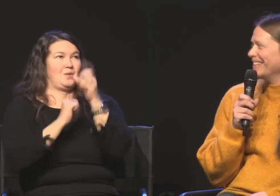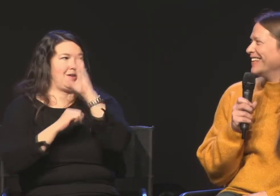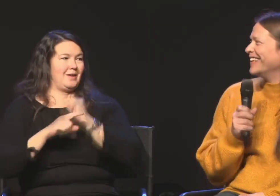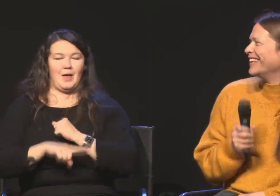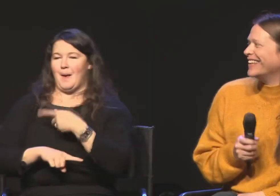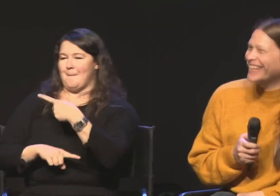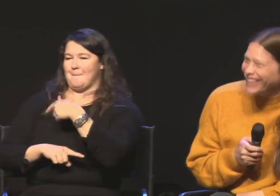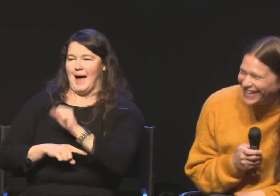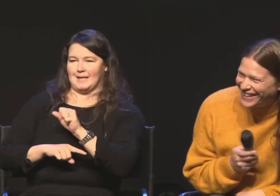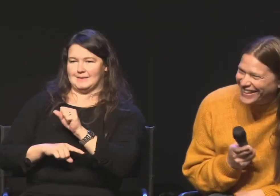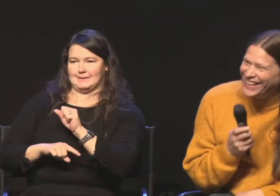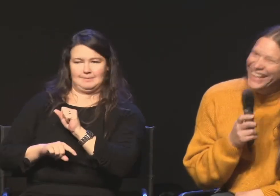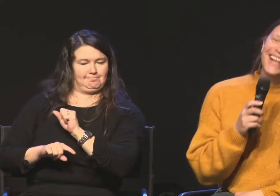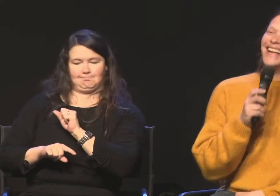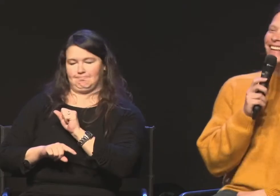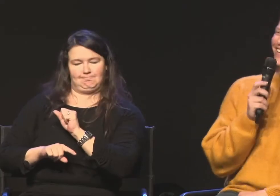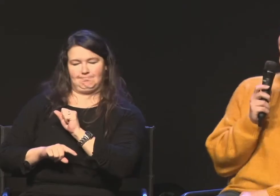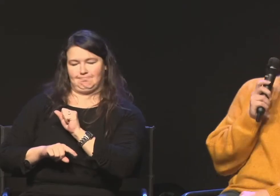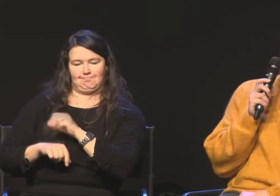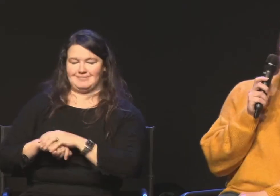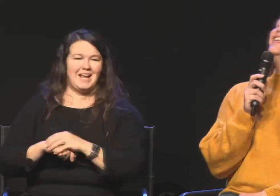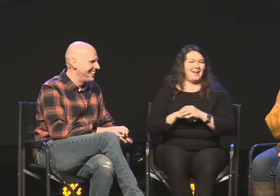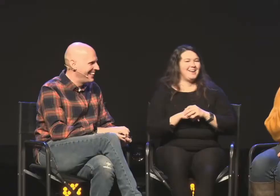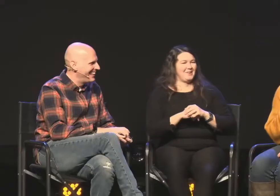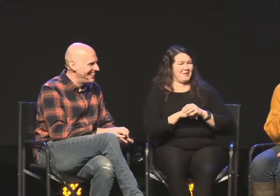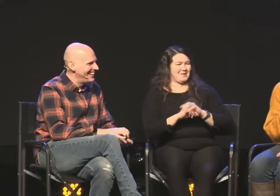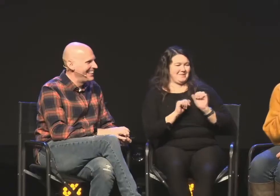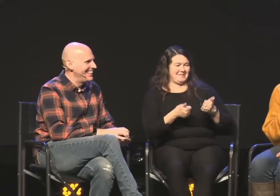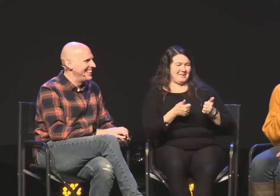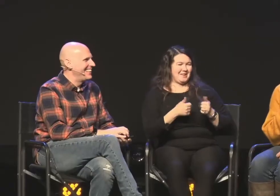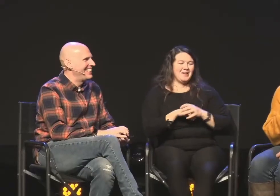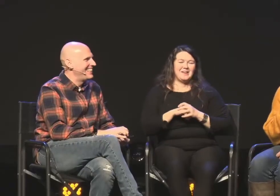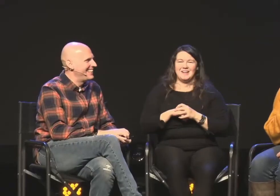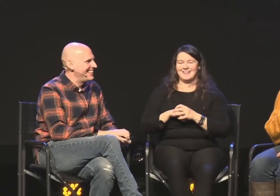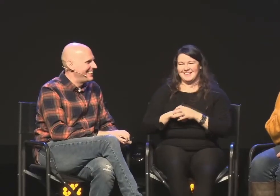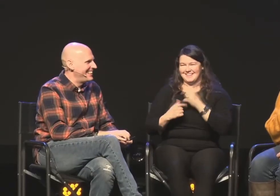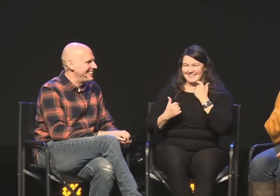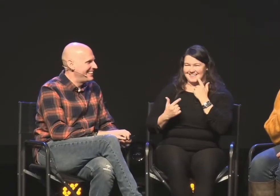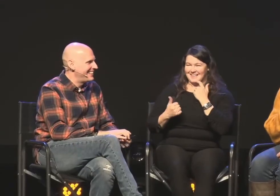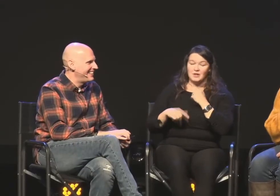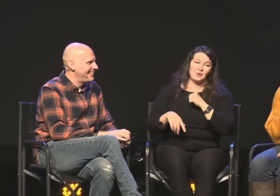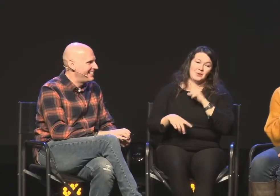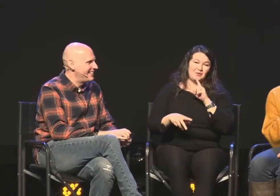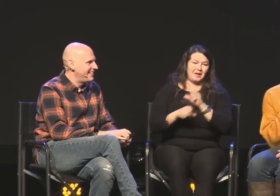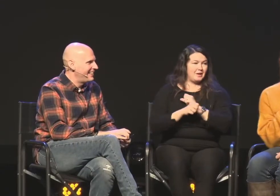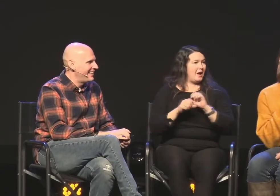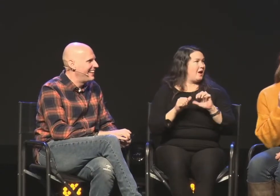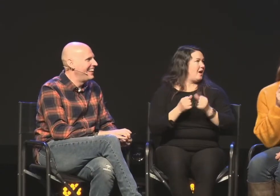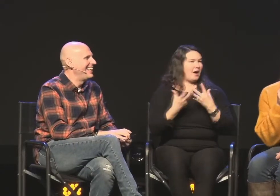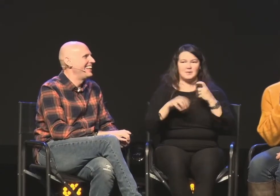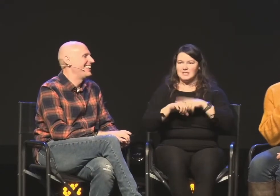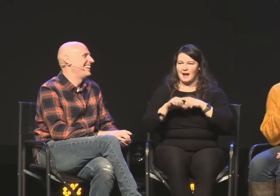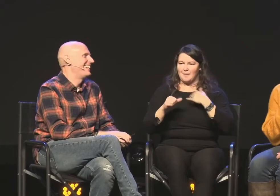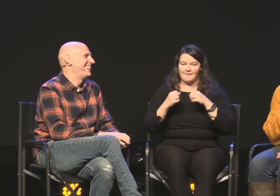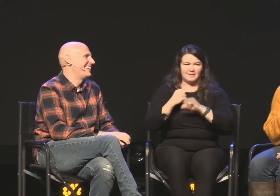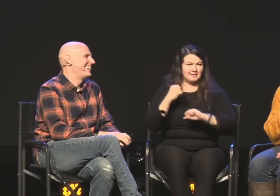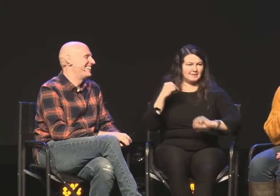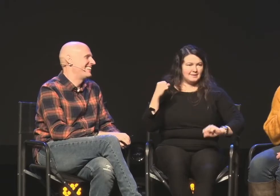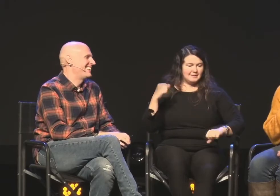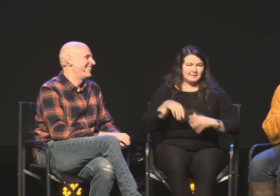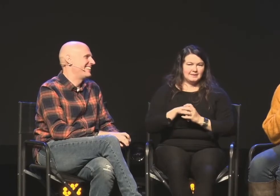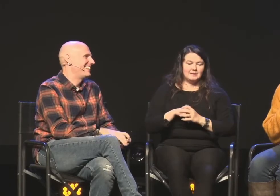Pass. Perfectly legitimate. No, that's a really tough. How long do we got?